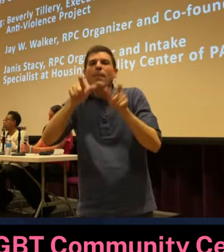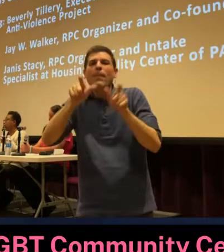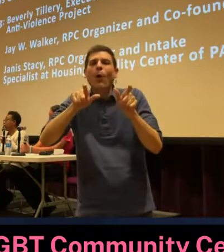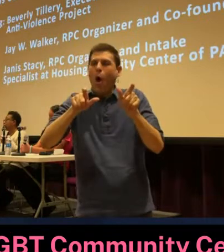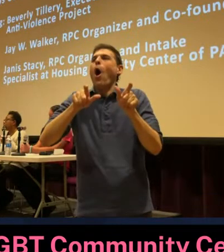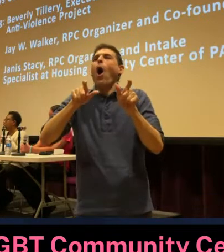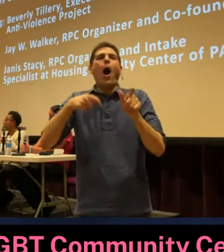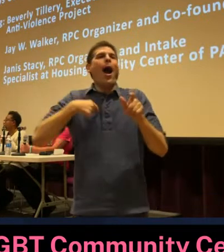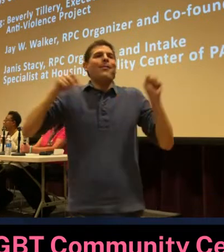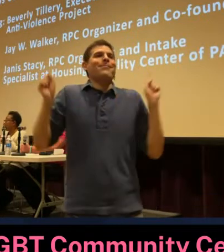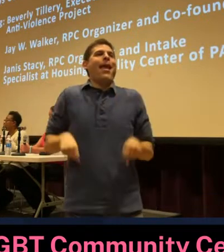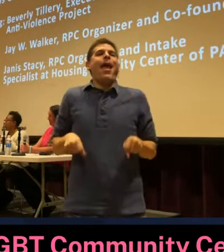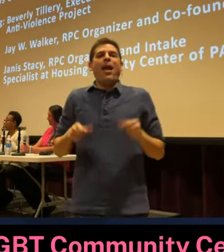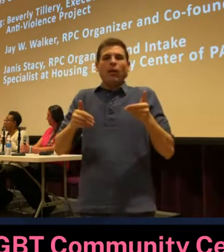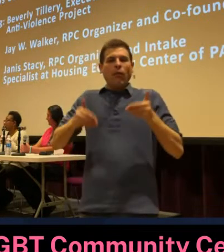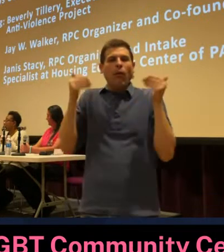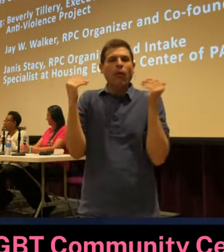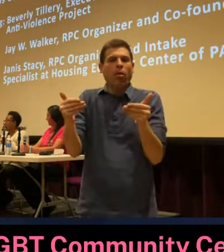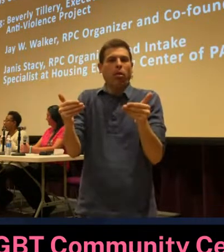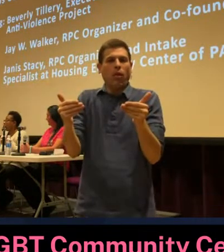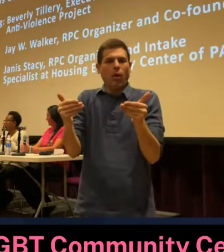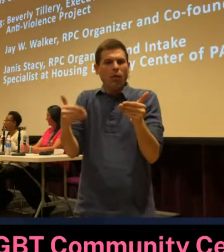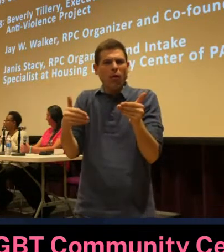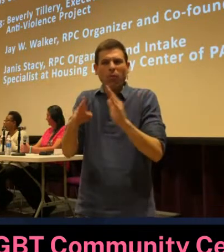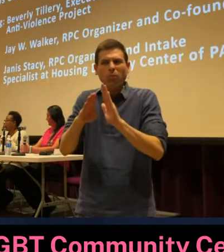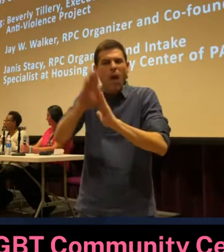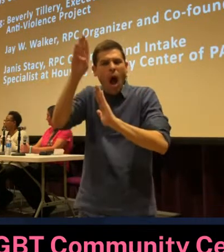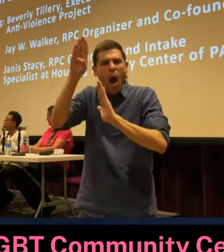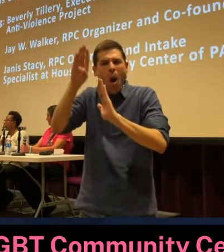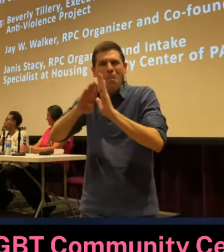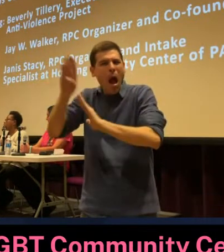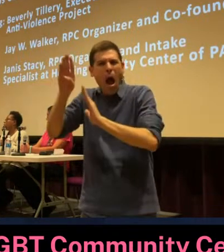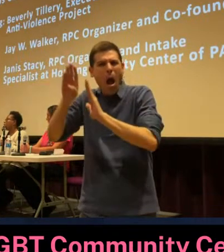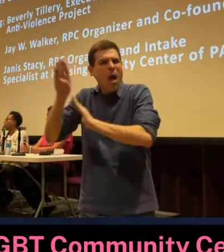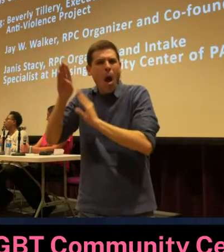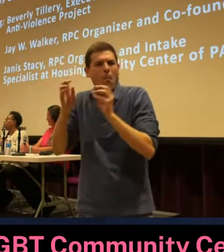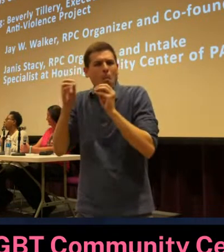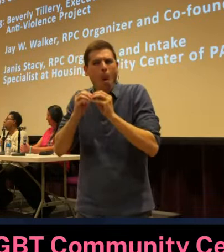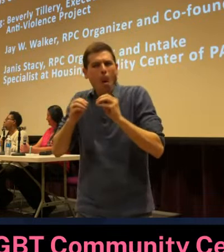violence. And that violence has been escalating for those years.